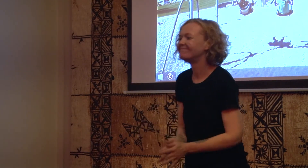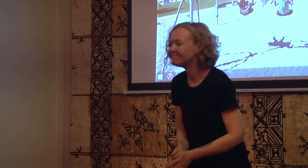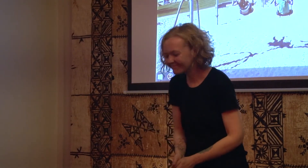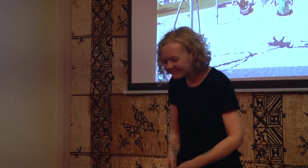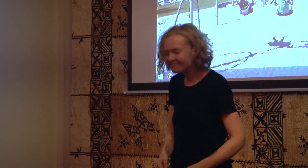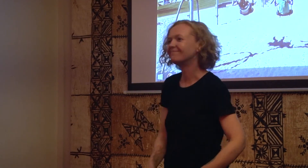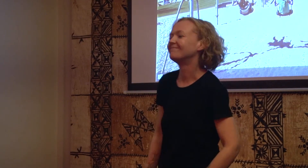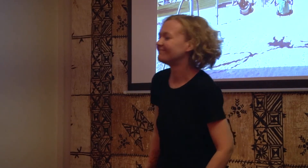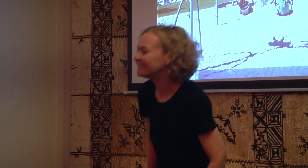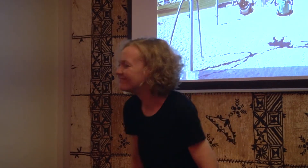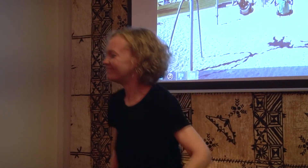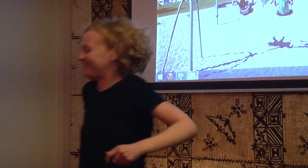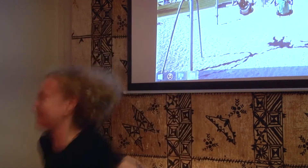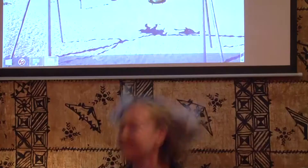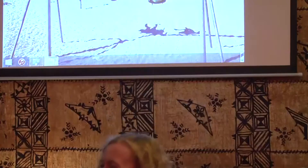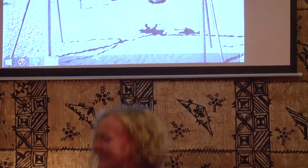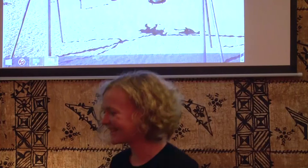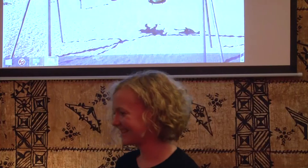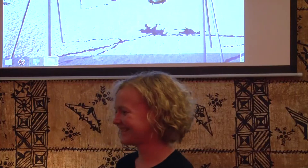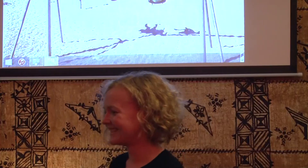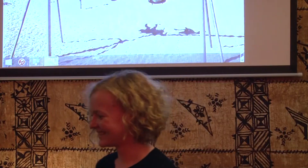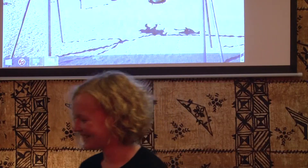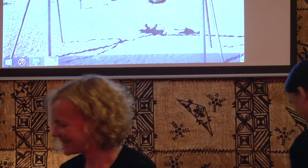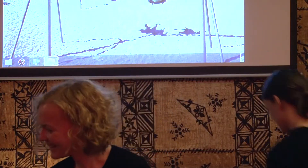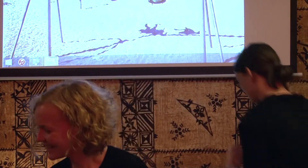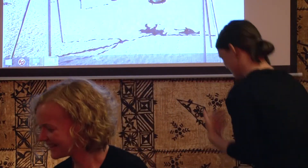Thank you for looking at, for watching me.